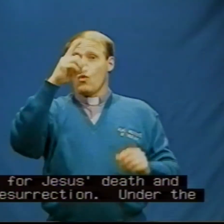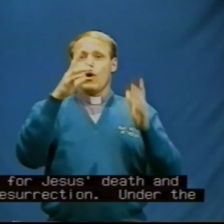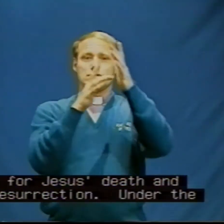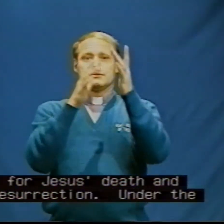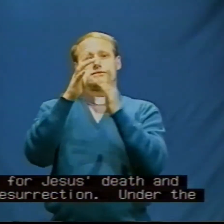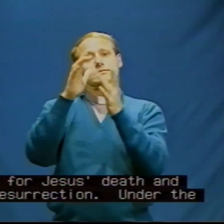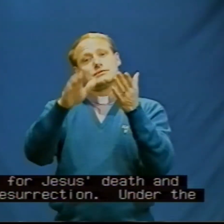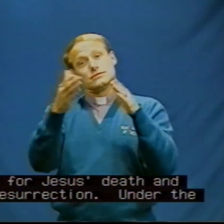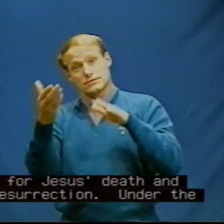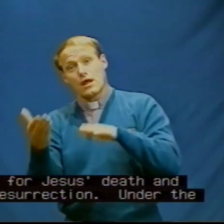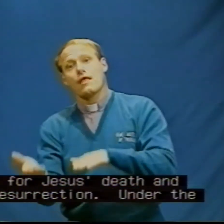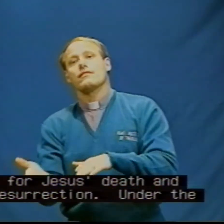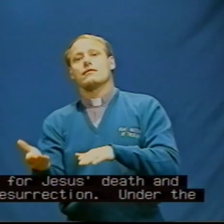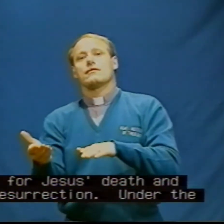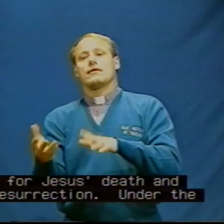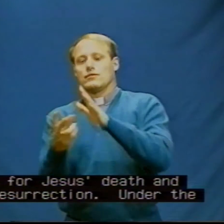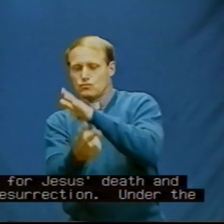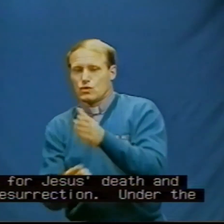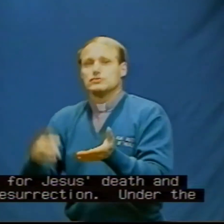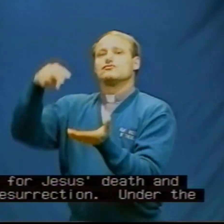for Jesus' death and resurrection.